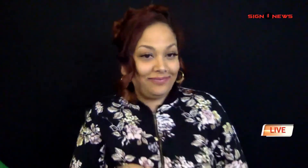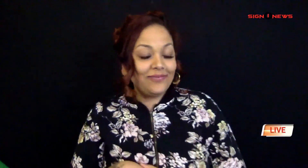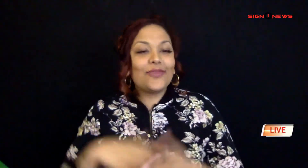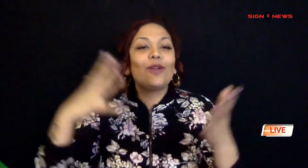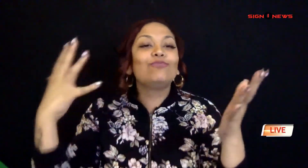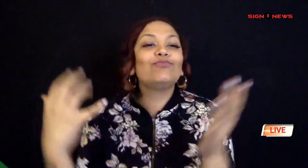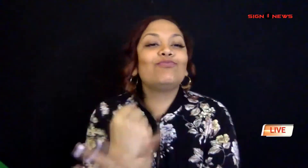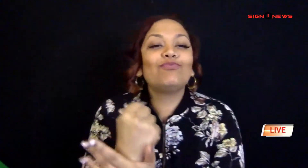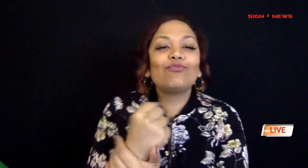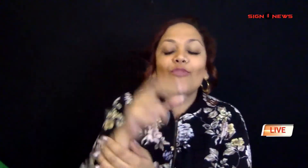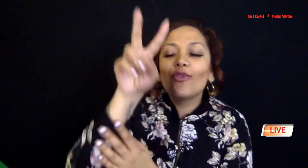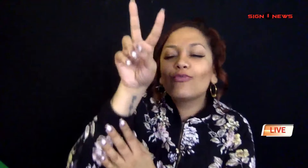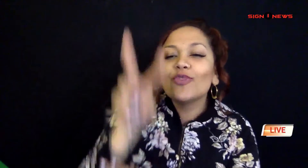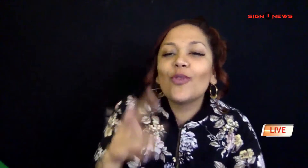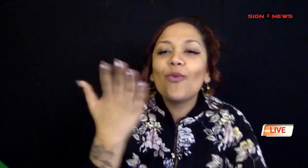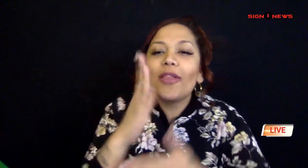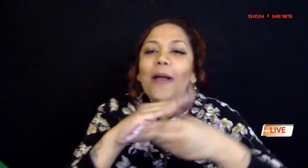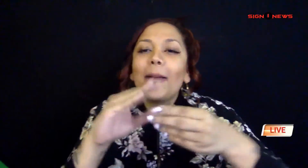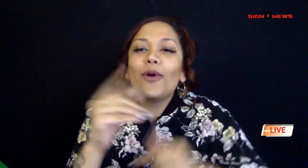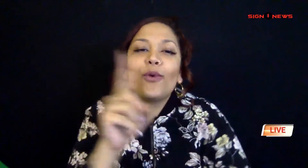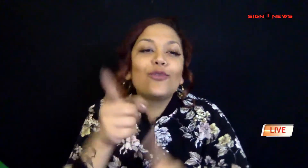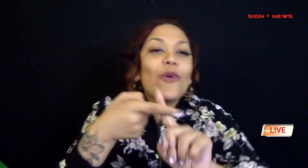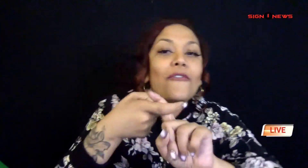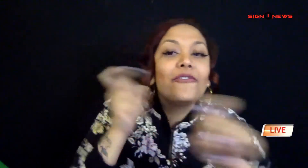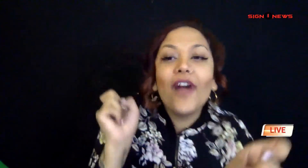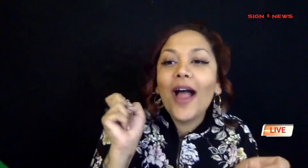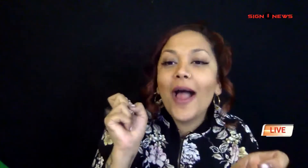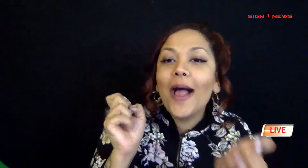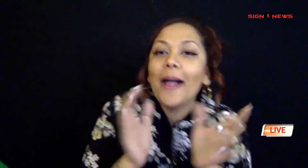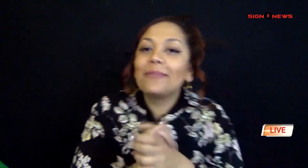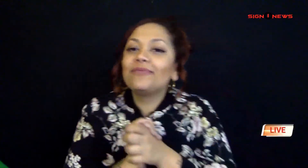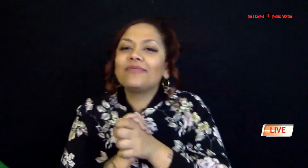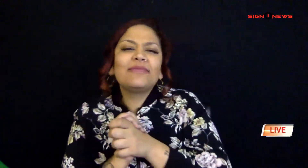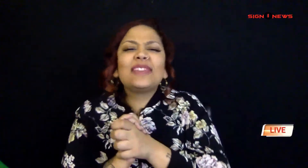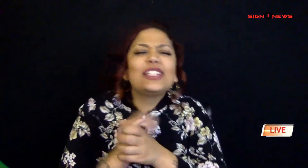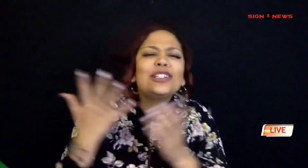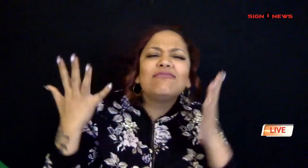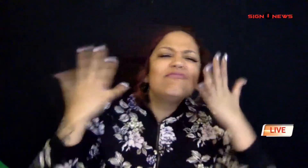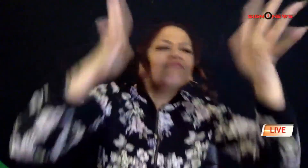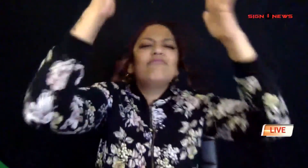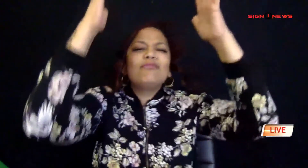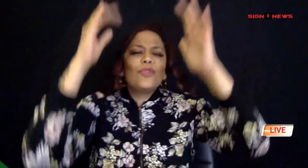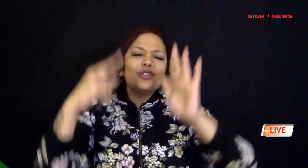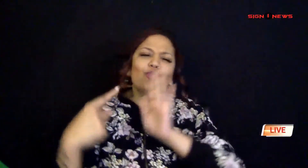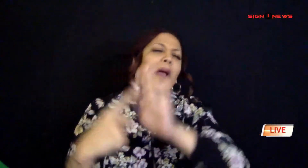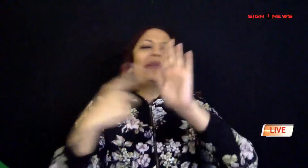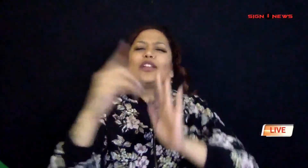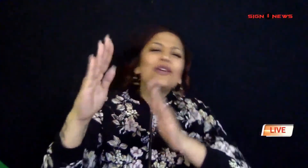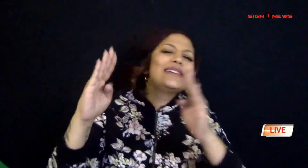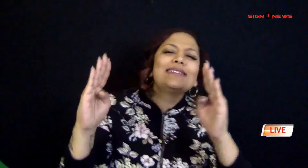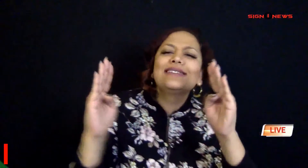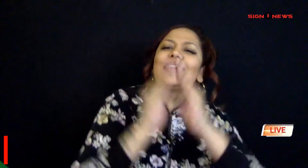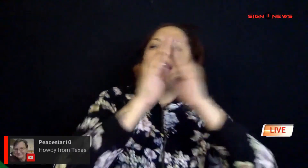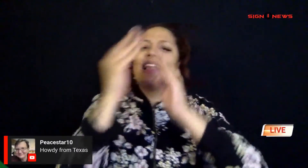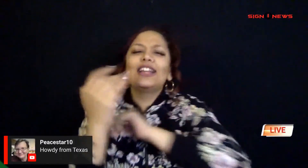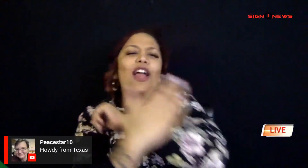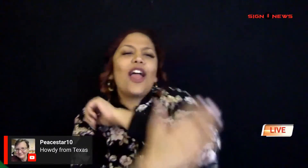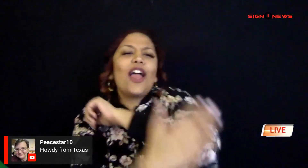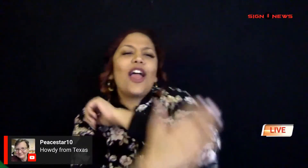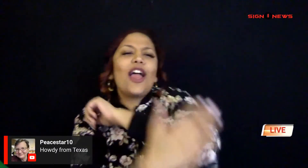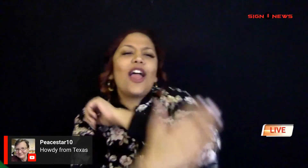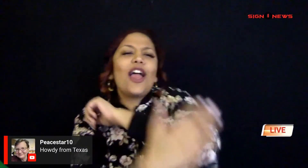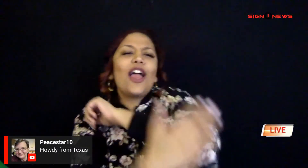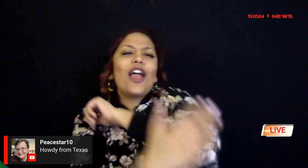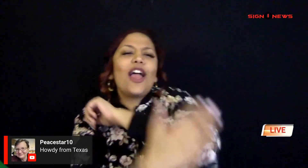your city. Let's check out the chat comments to see where you're watching us from so we can give your city,